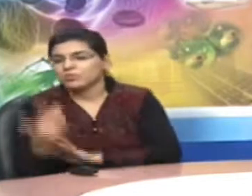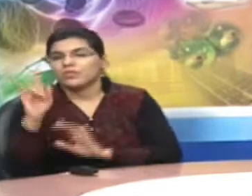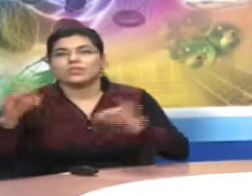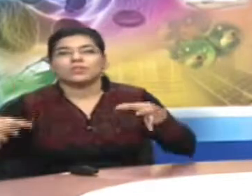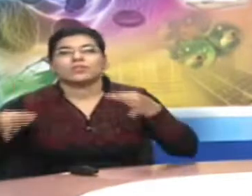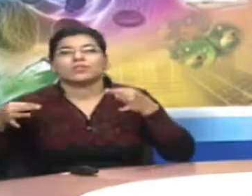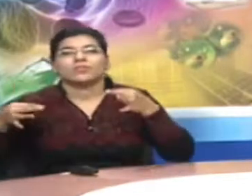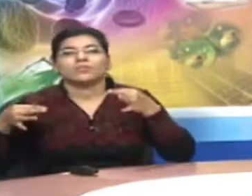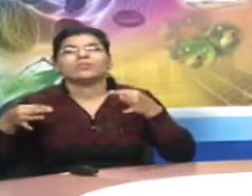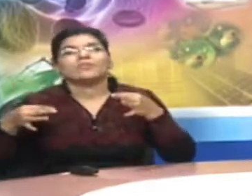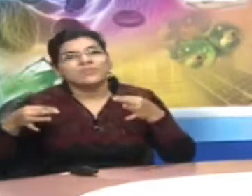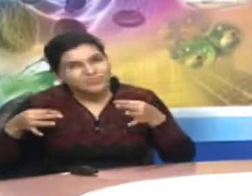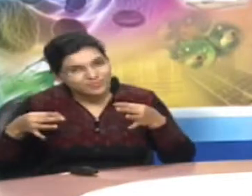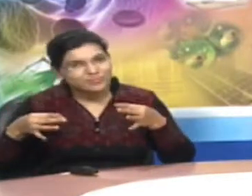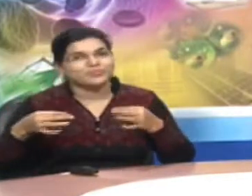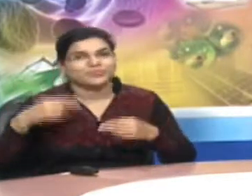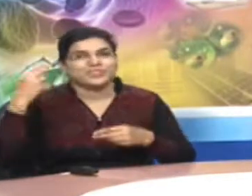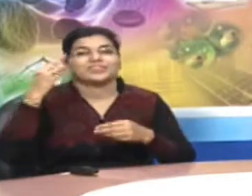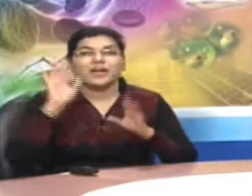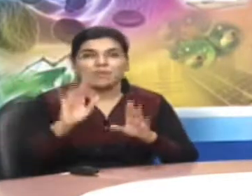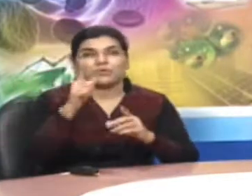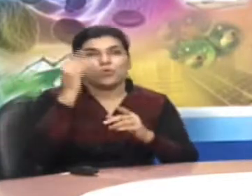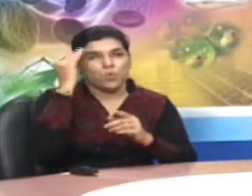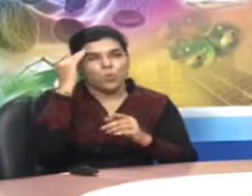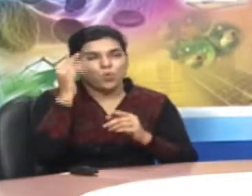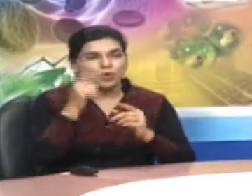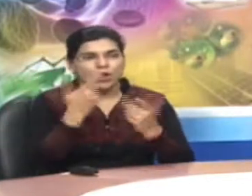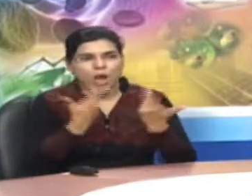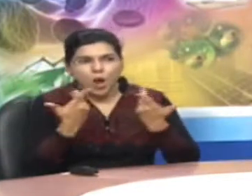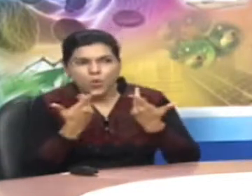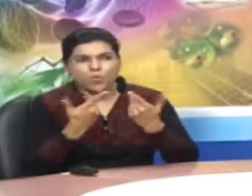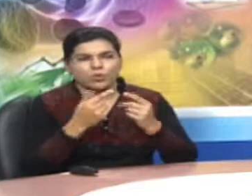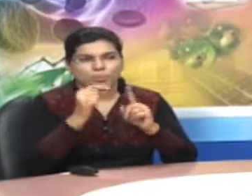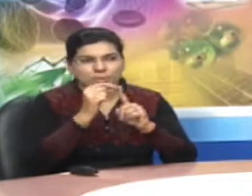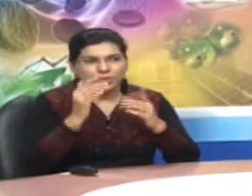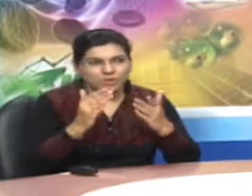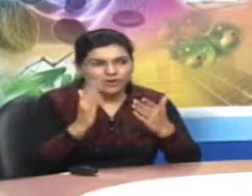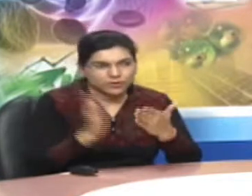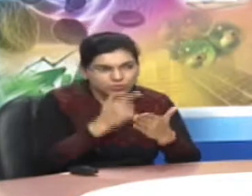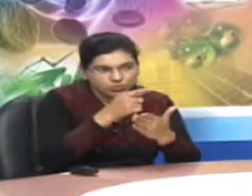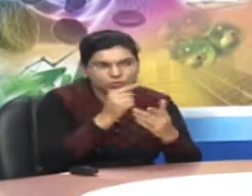And you can click on OK, and you will find one particular slide.